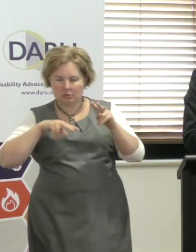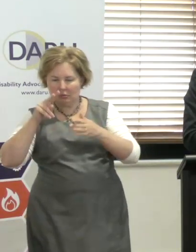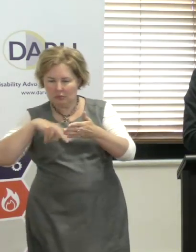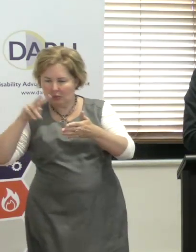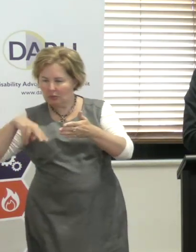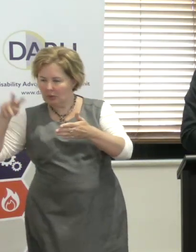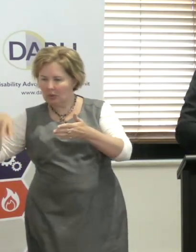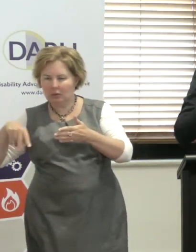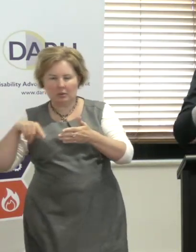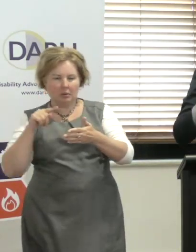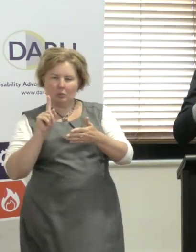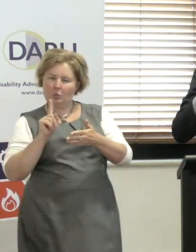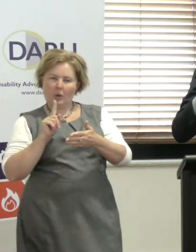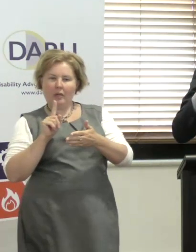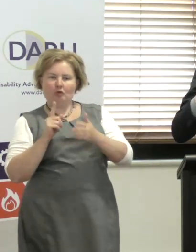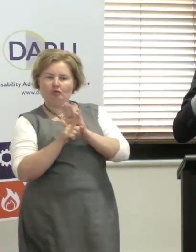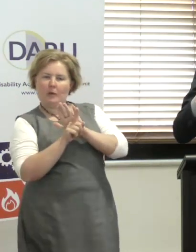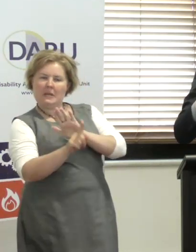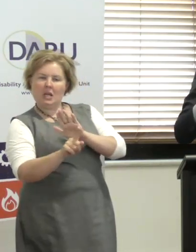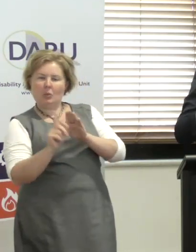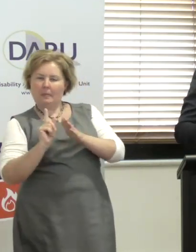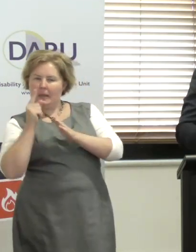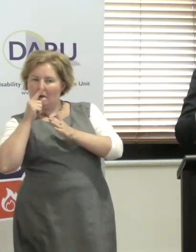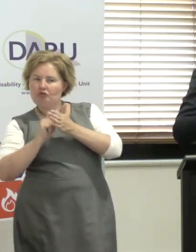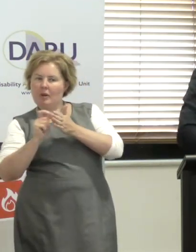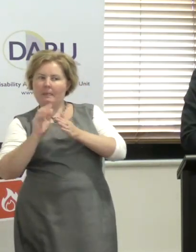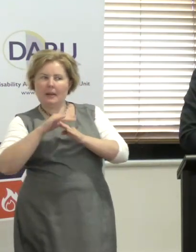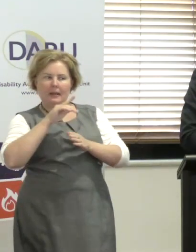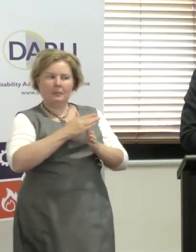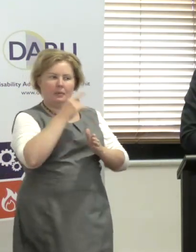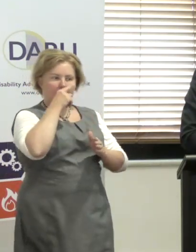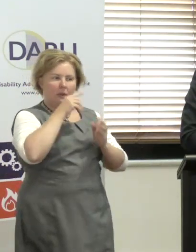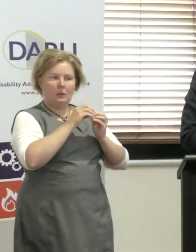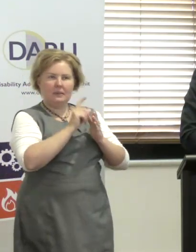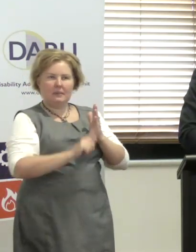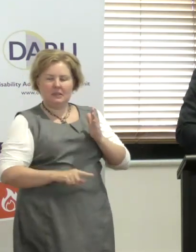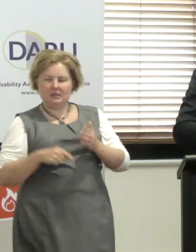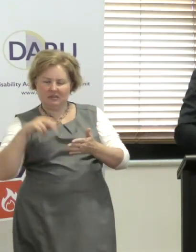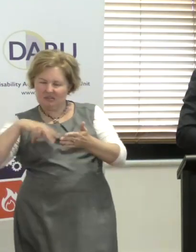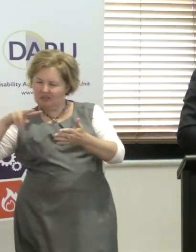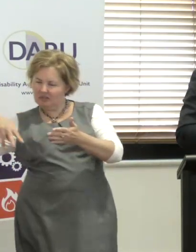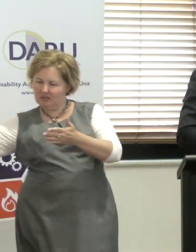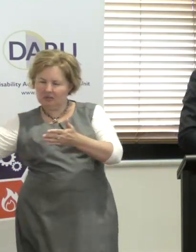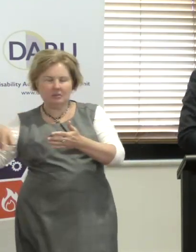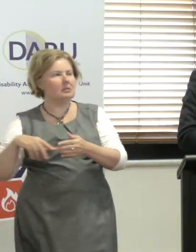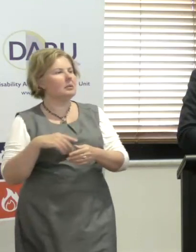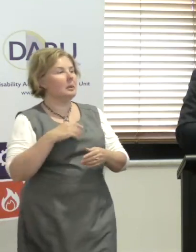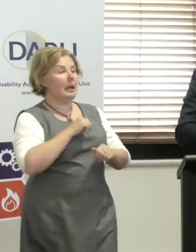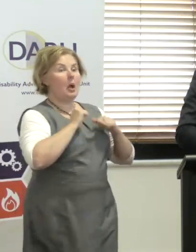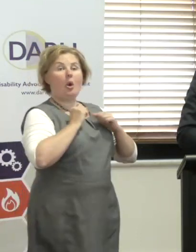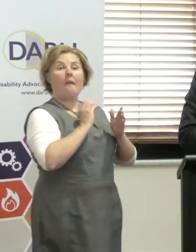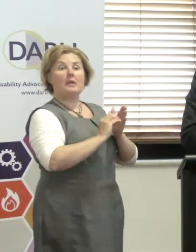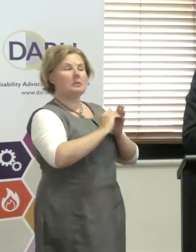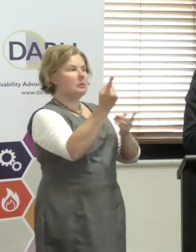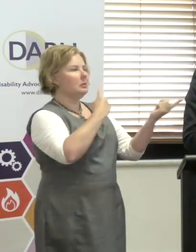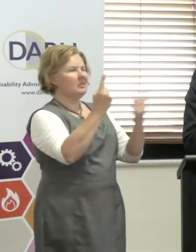it just did not gel with what people are telling me on the phone when they come into our office. So I was having a look at who was writing it and